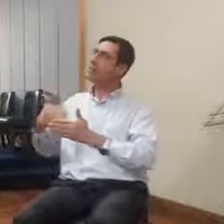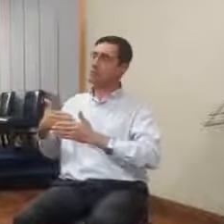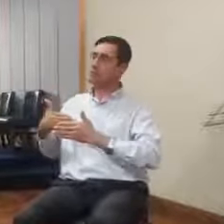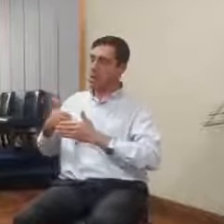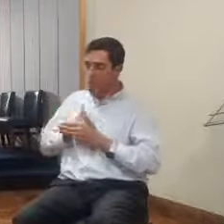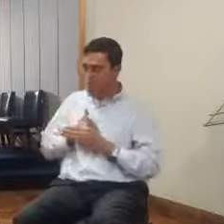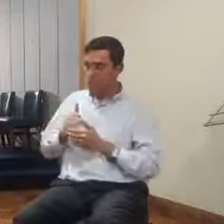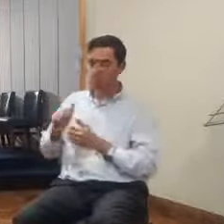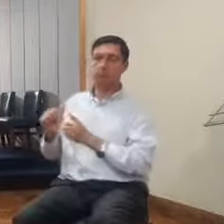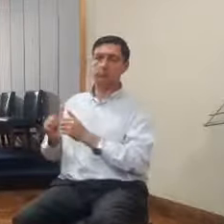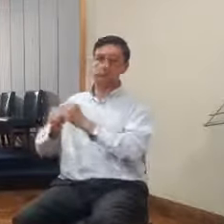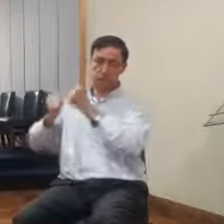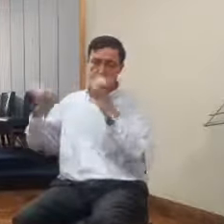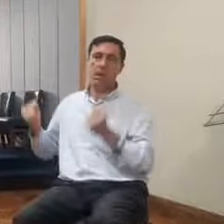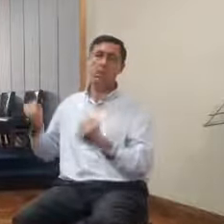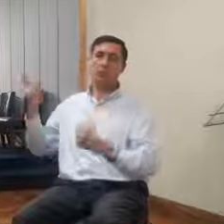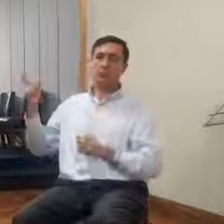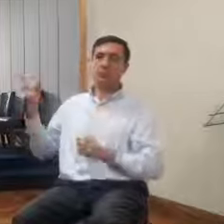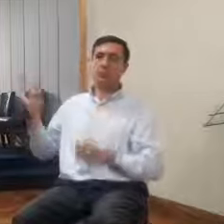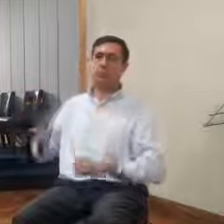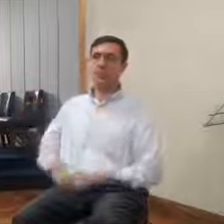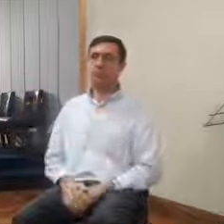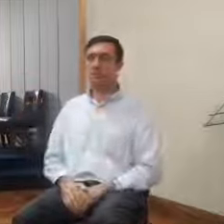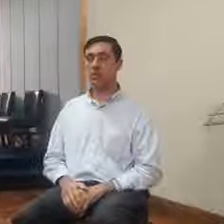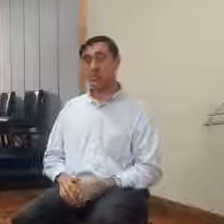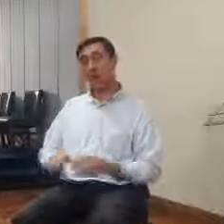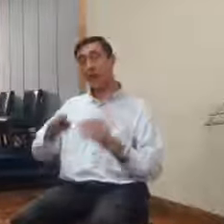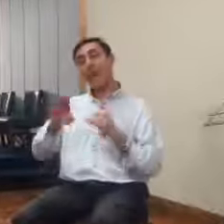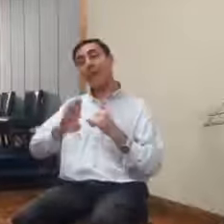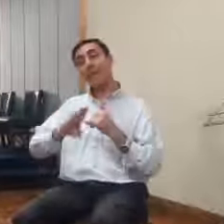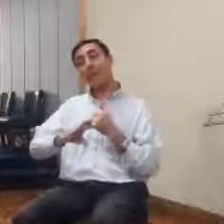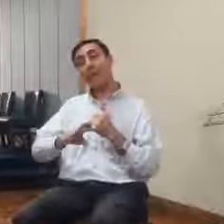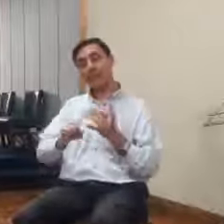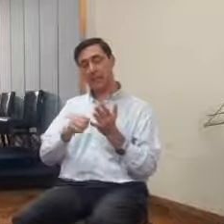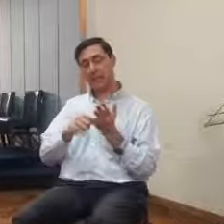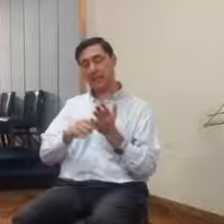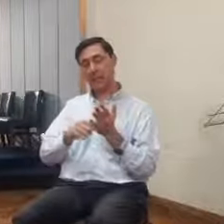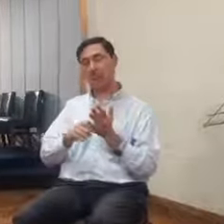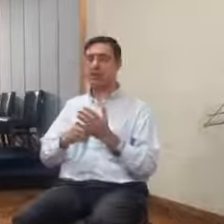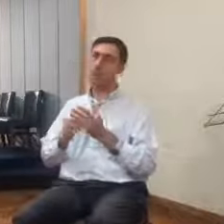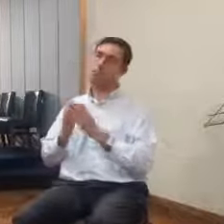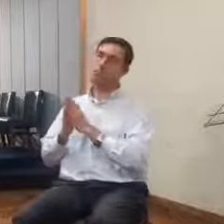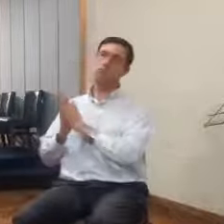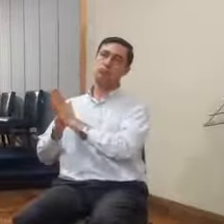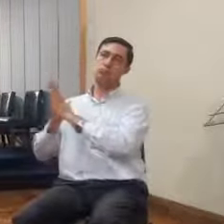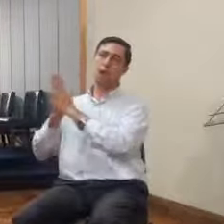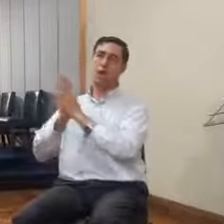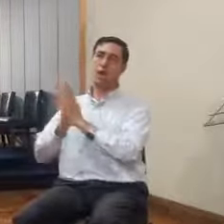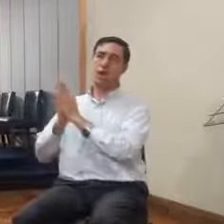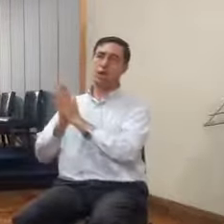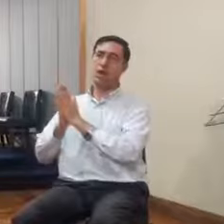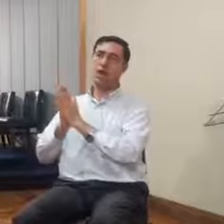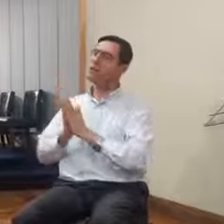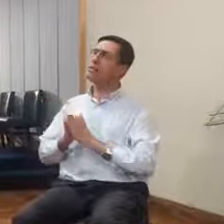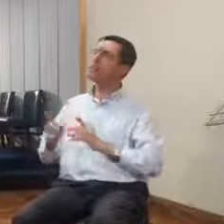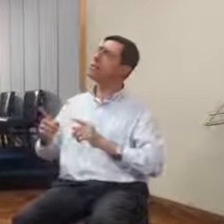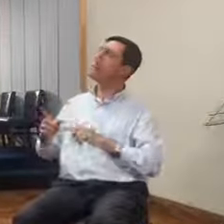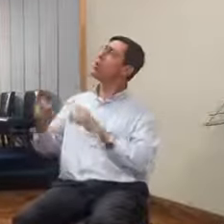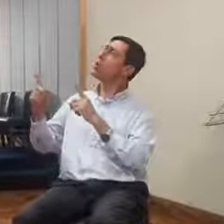prayer. Let Thy mercy, O Lord, be upon us according as we hope in Thee. Let Thy